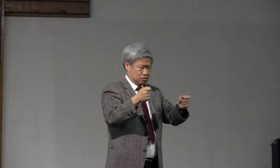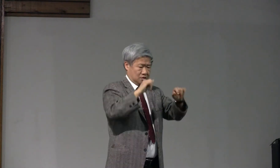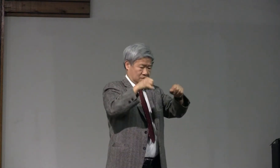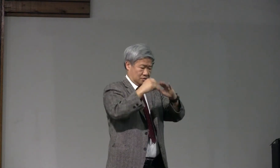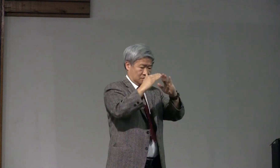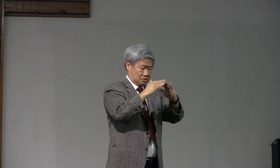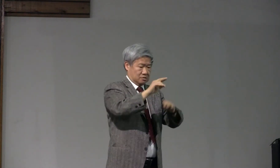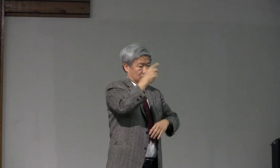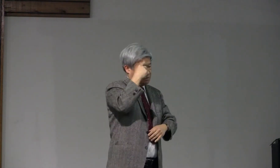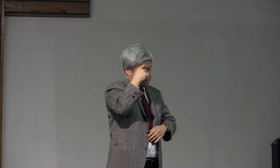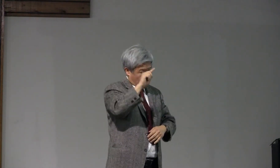Uzziah